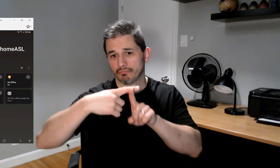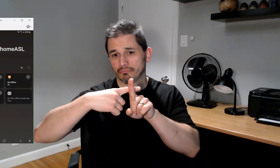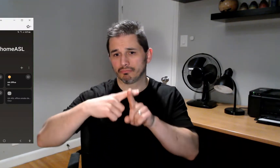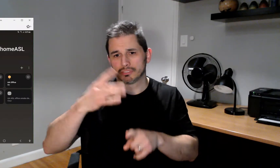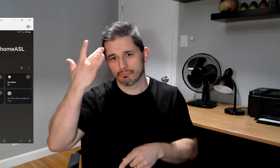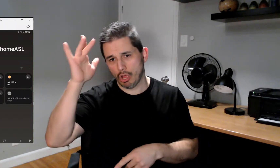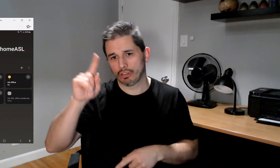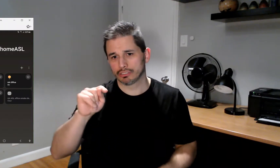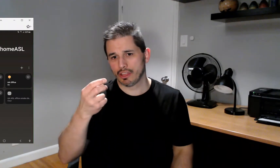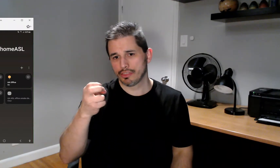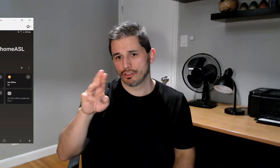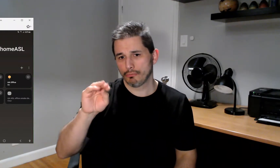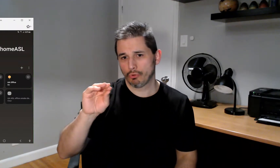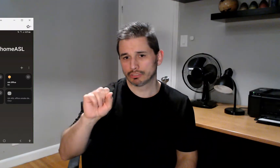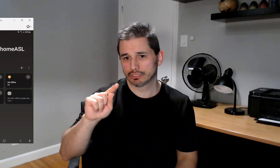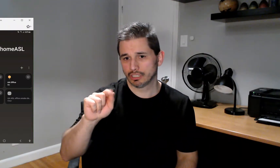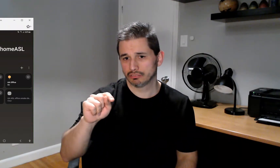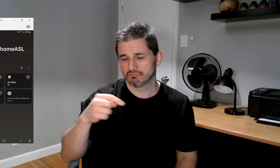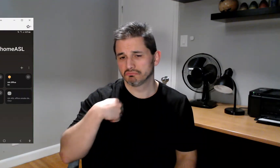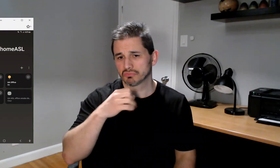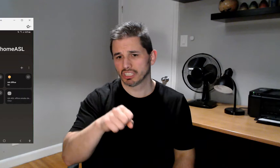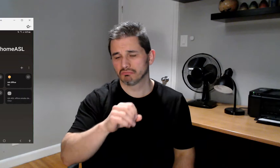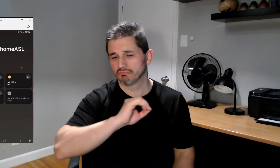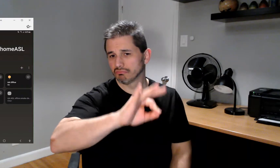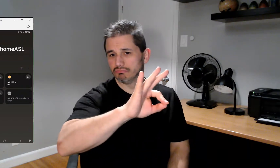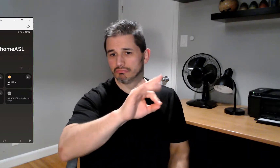Oh, and the last thing here is that the thermostat will turn off.